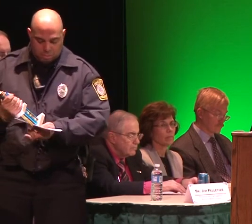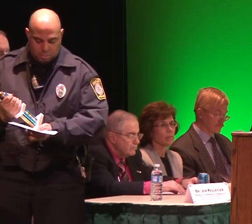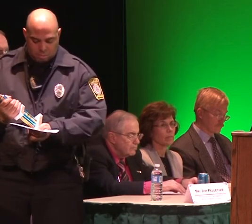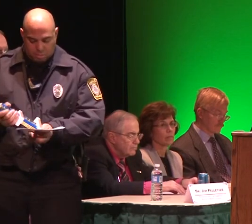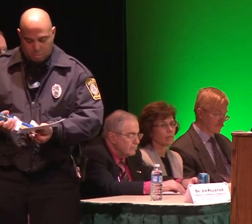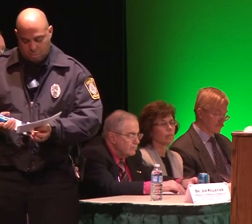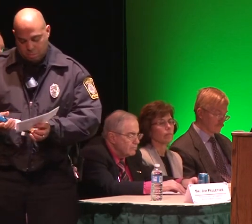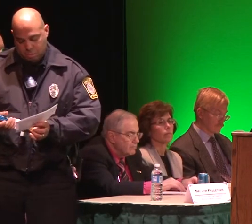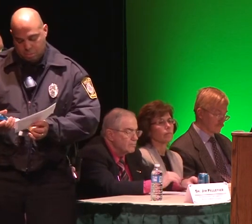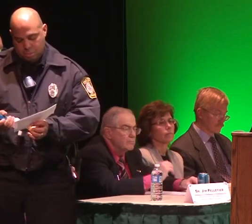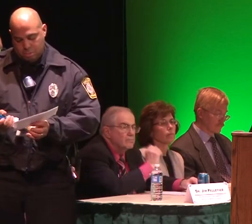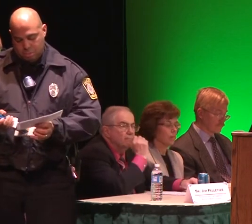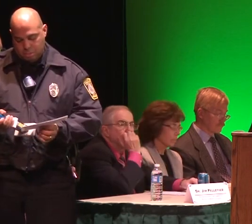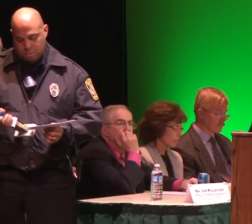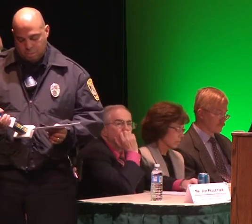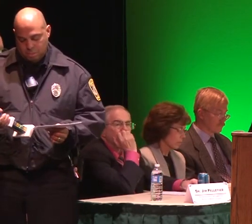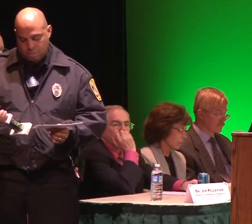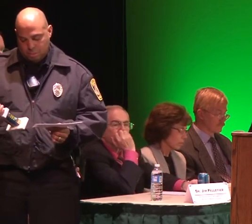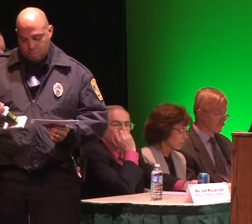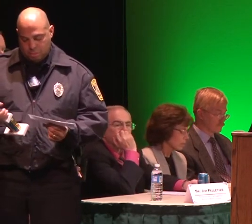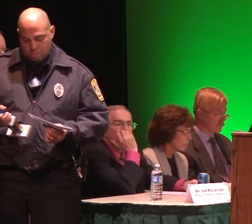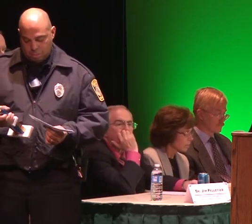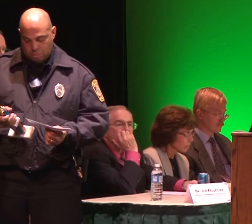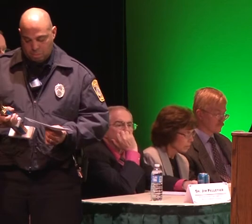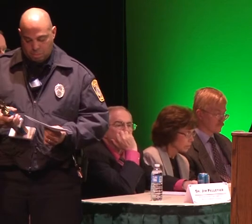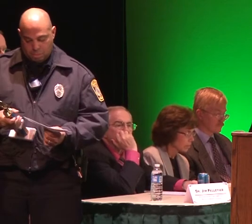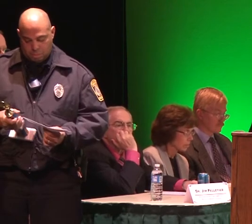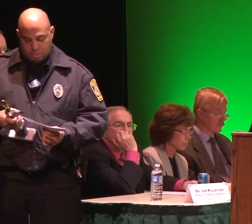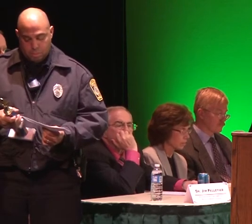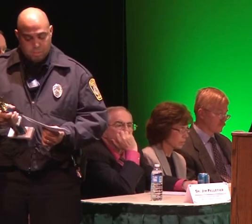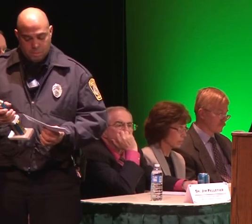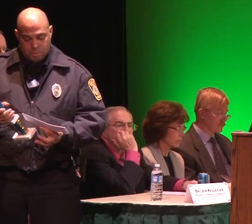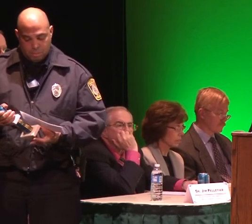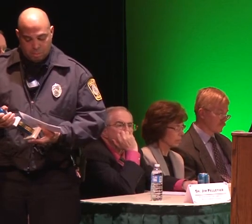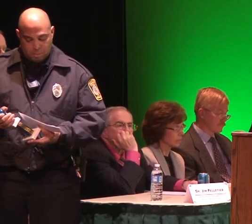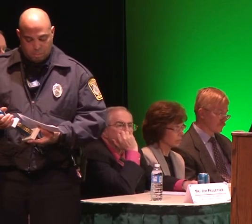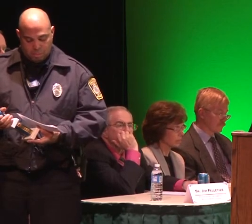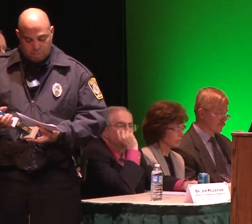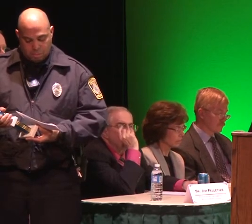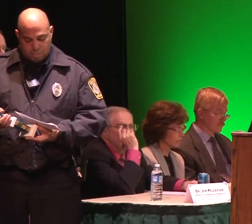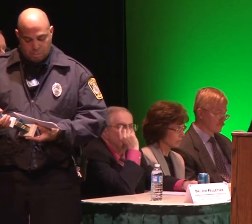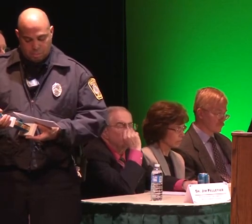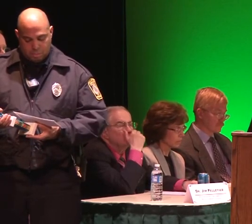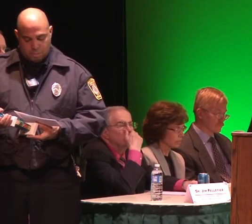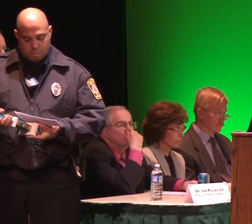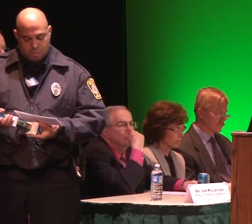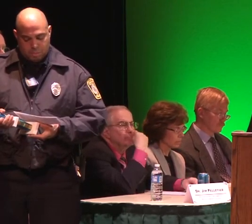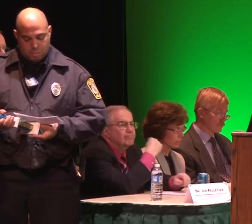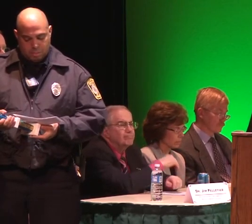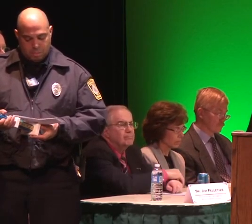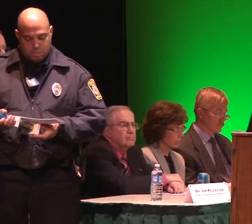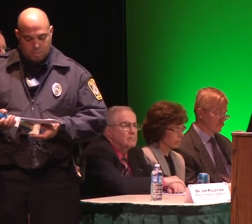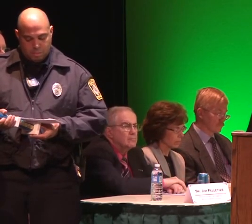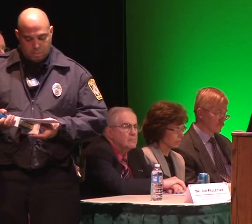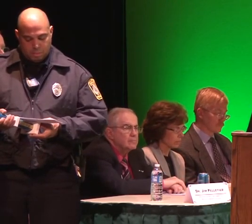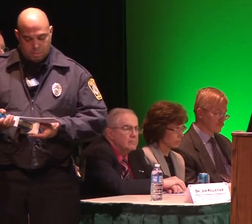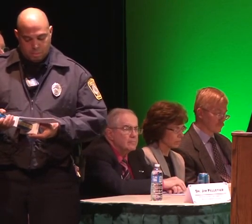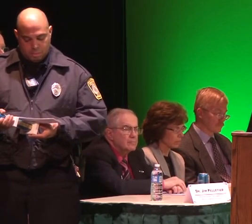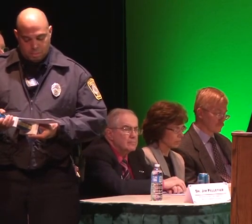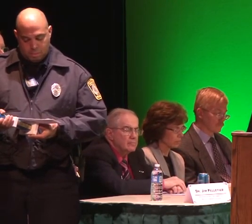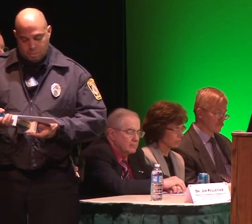honor. The first of them is the Police Officer Raymond